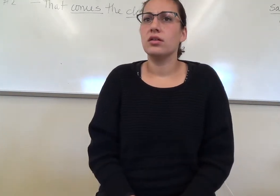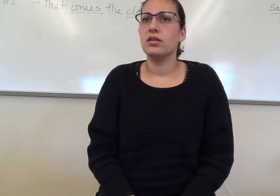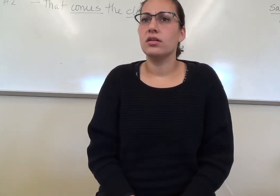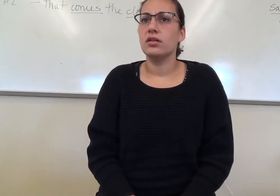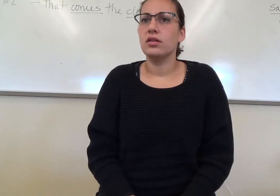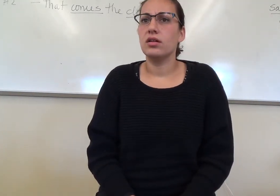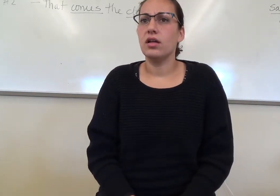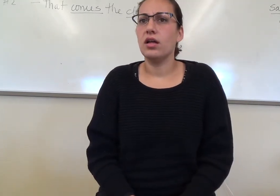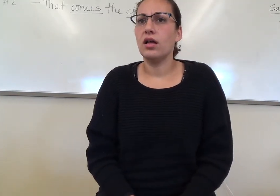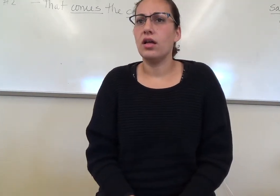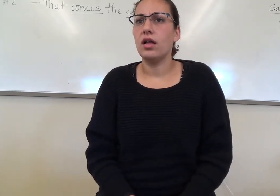Michelle?